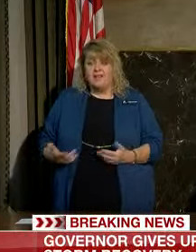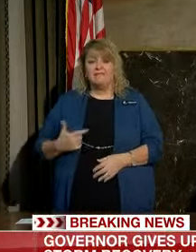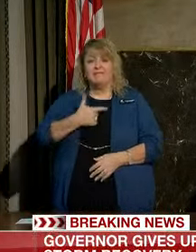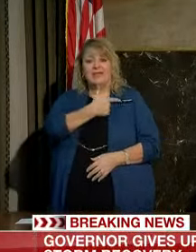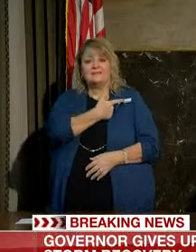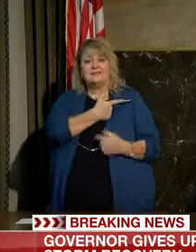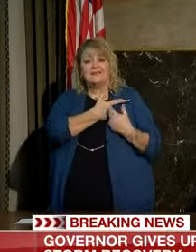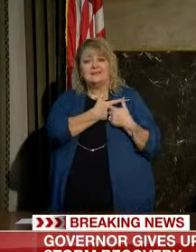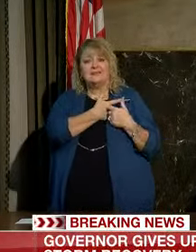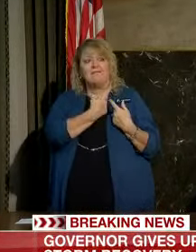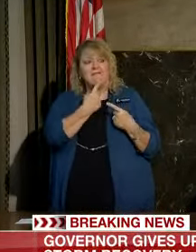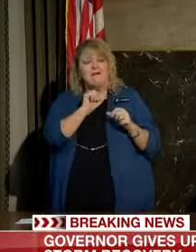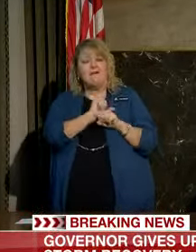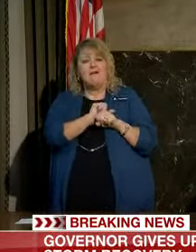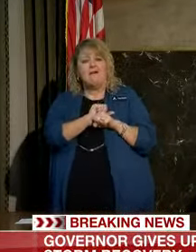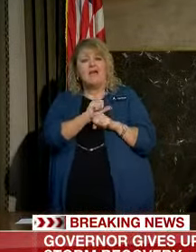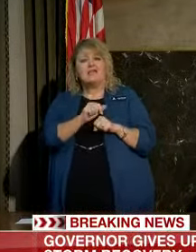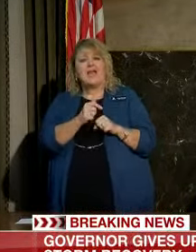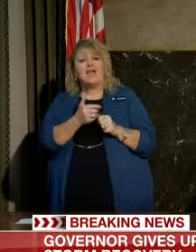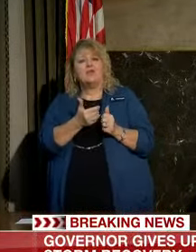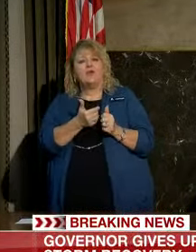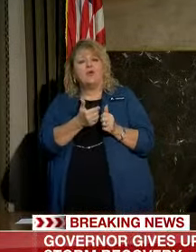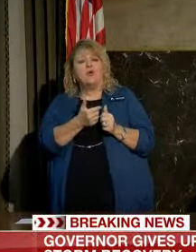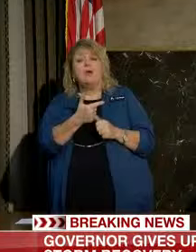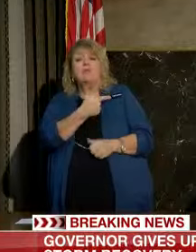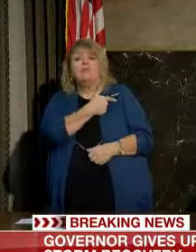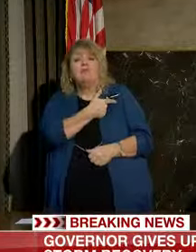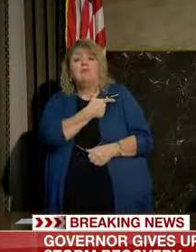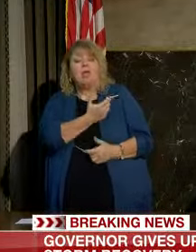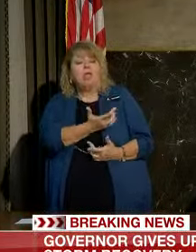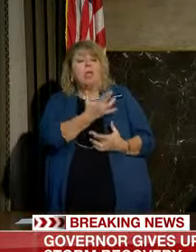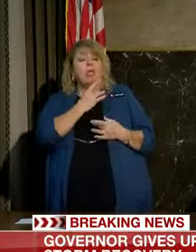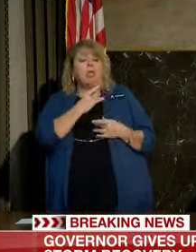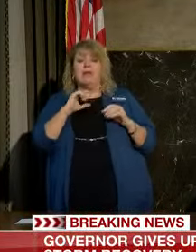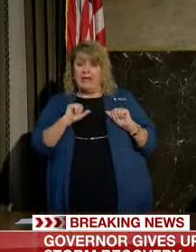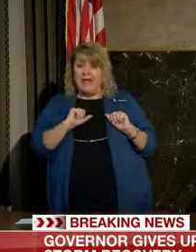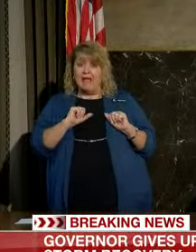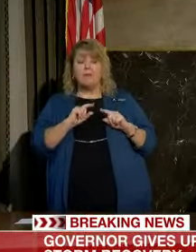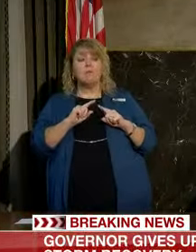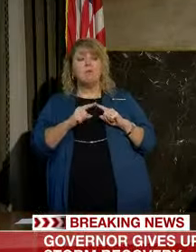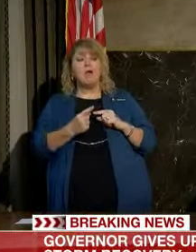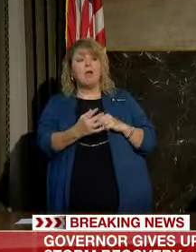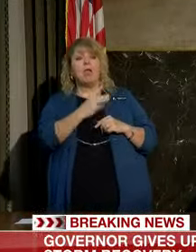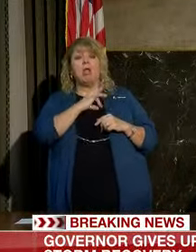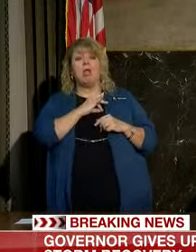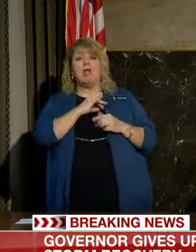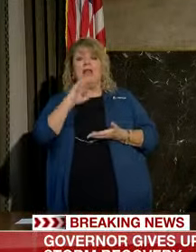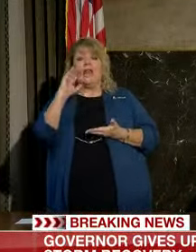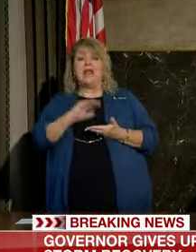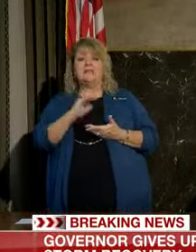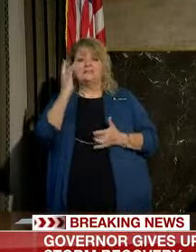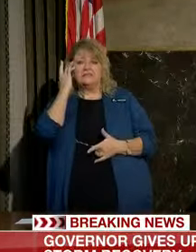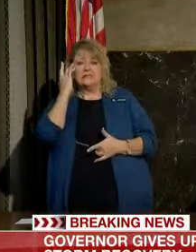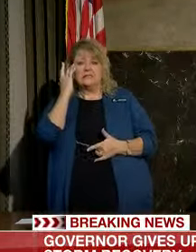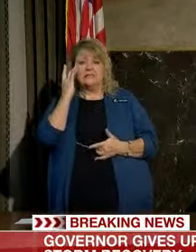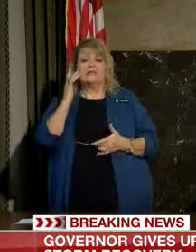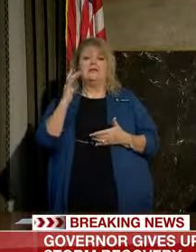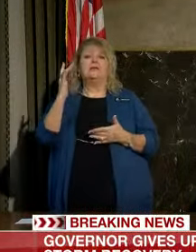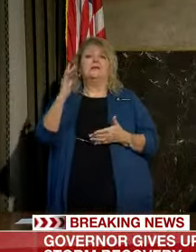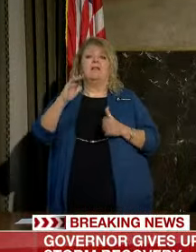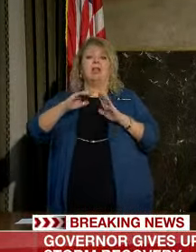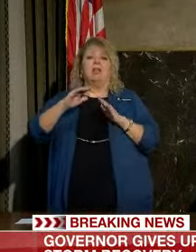are effective at preventing serious cases of disease and death, and that the vast majority of these deaths did